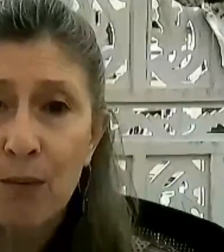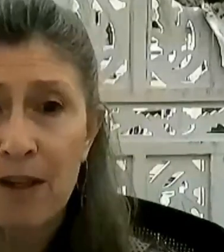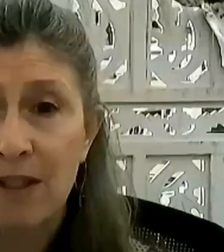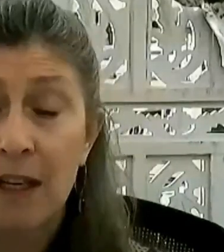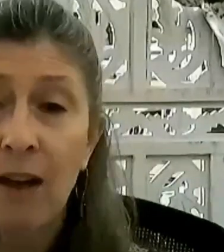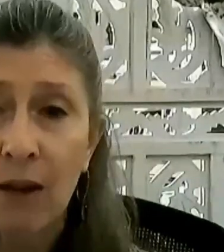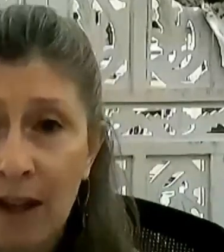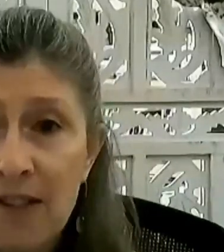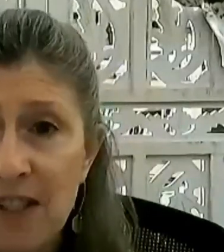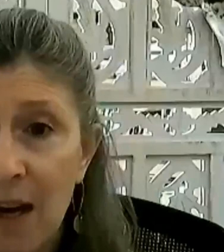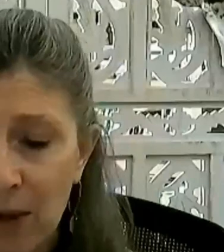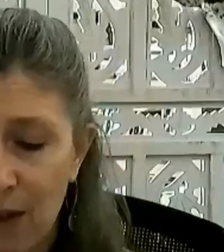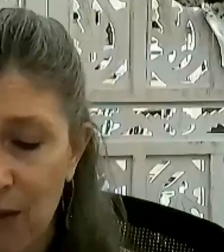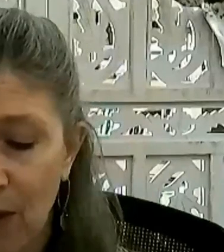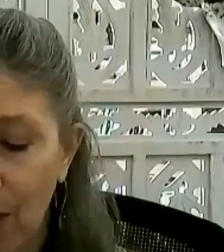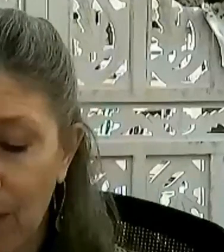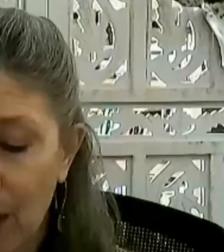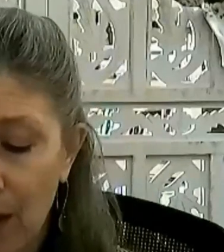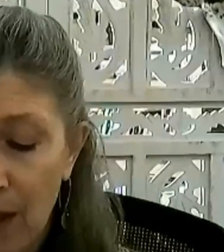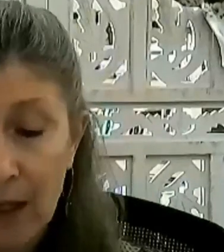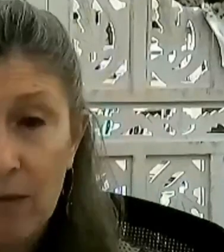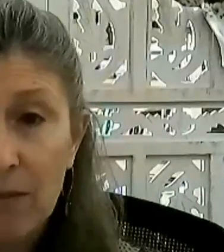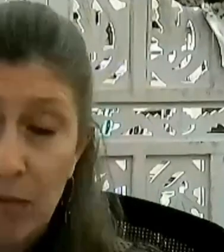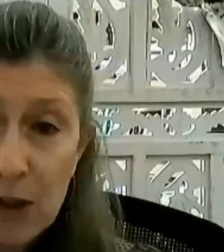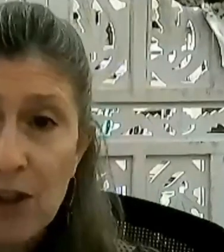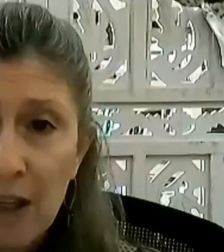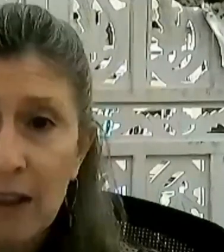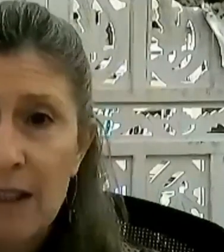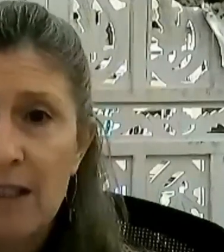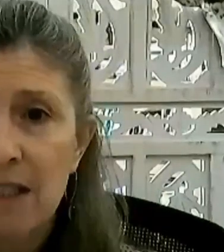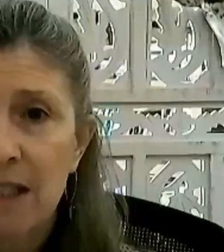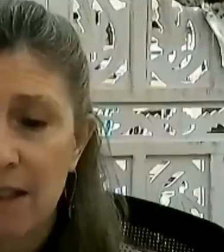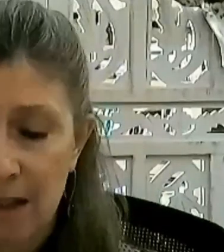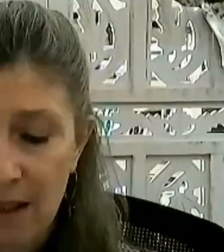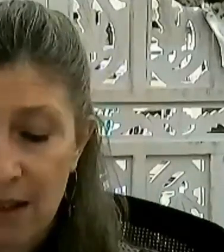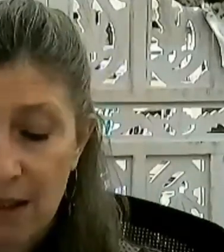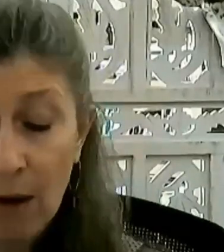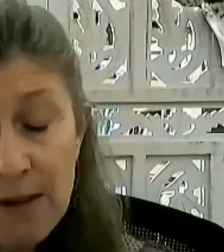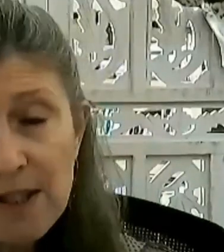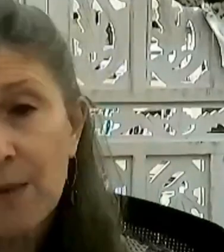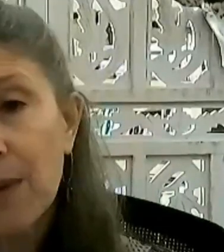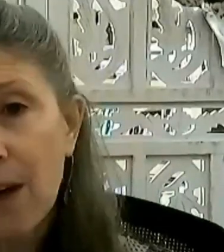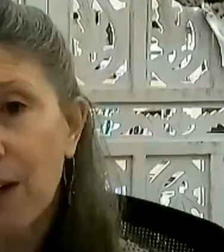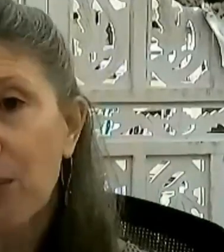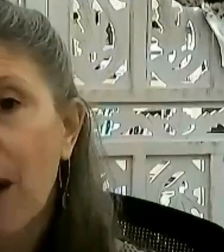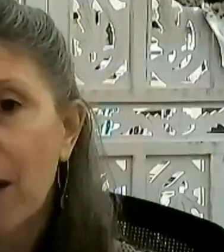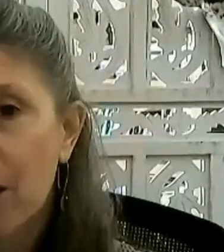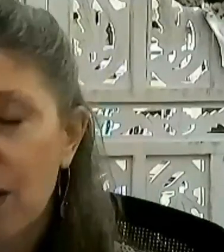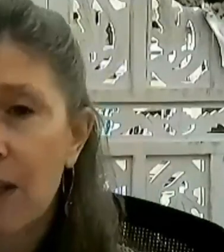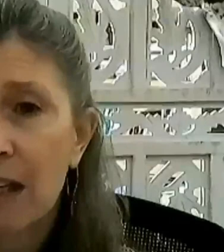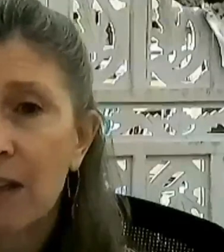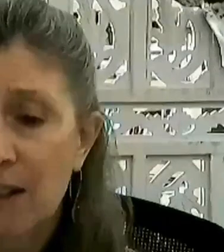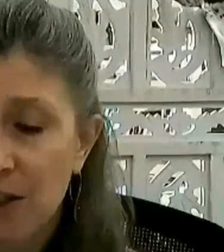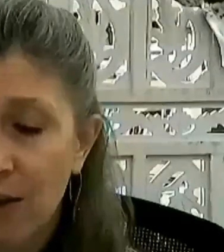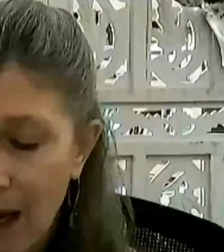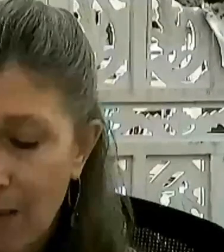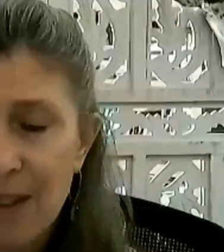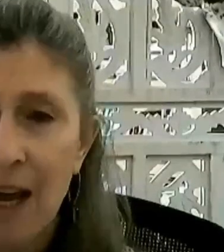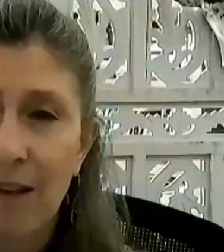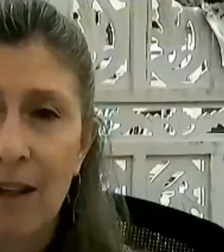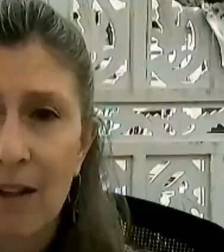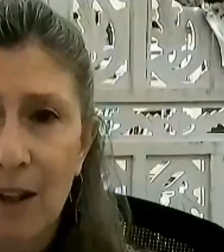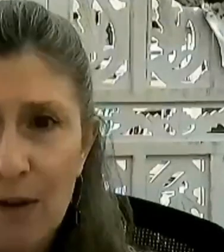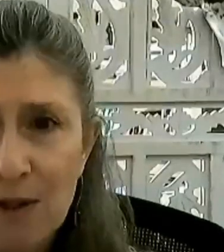diet component because they eat a lot of salmon in the fall, and they're genetically distinct. Also, they occupy a unique